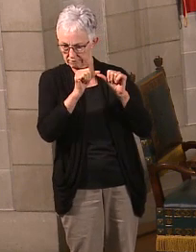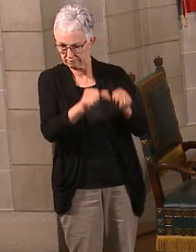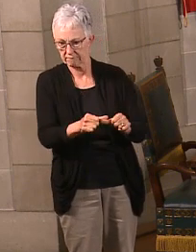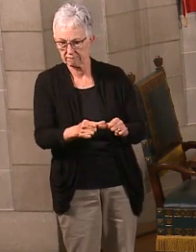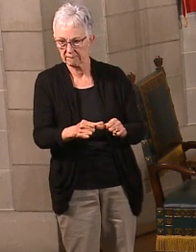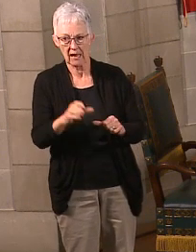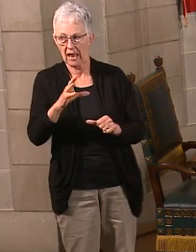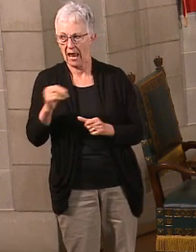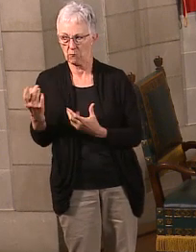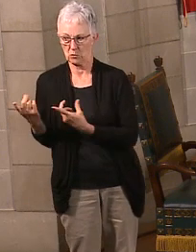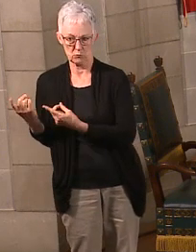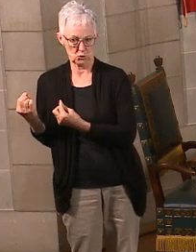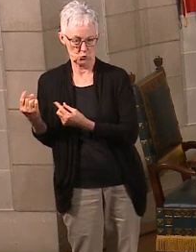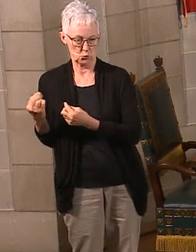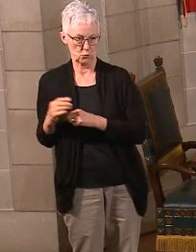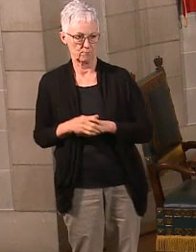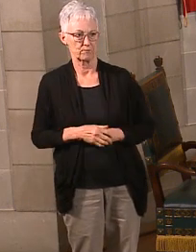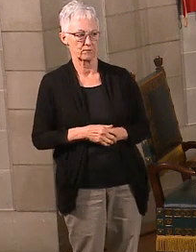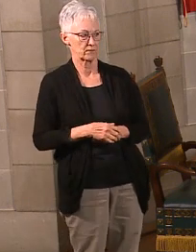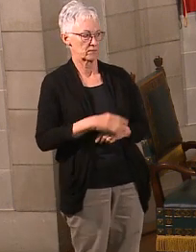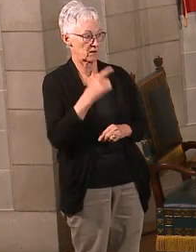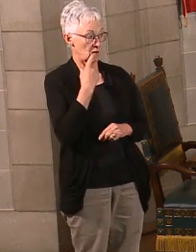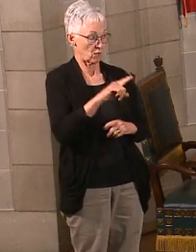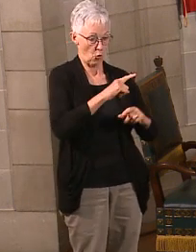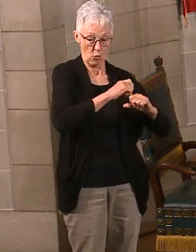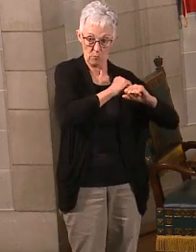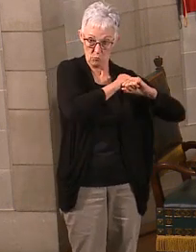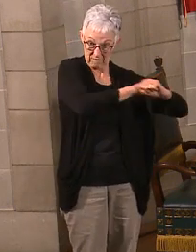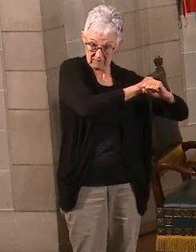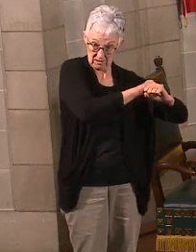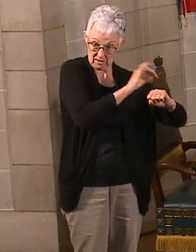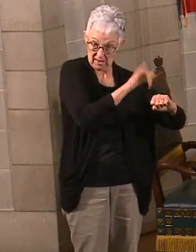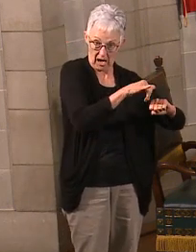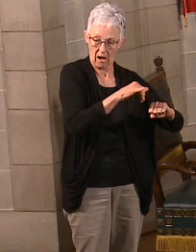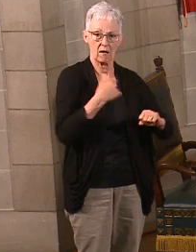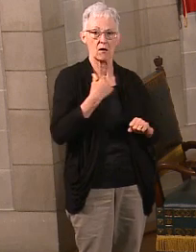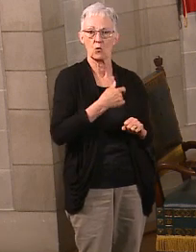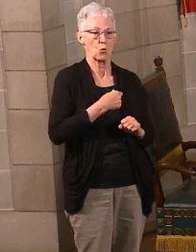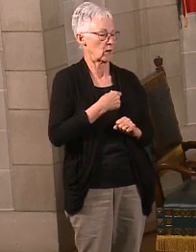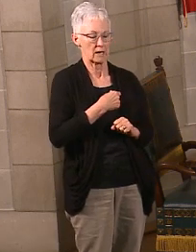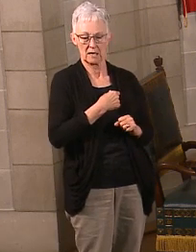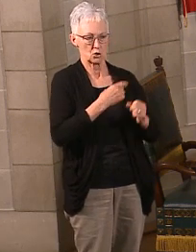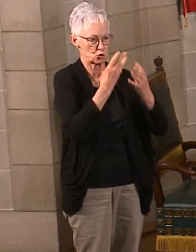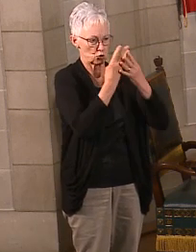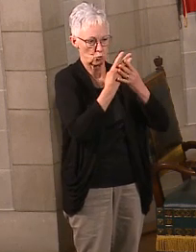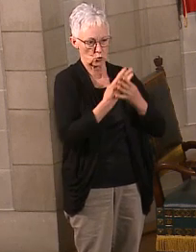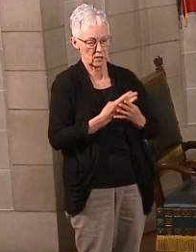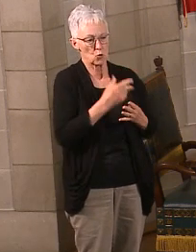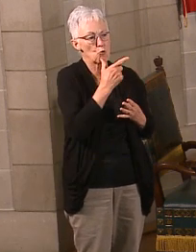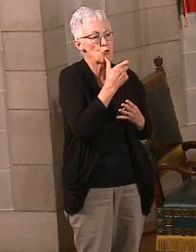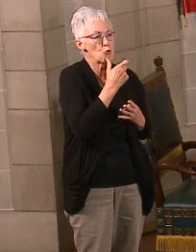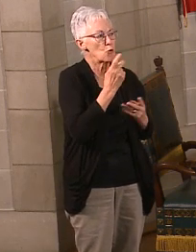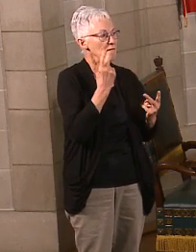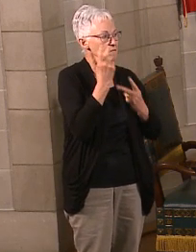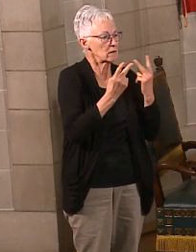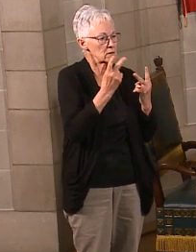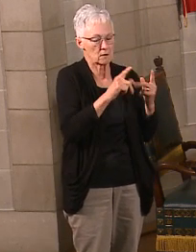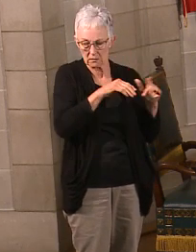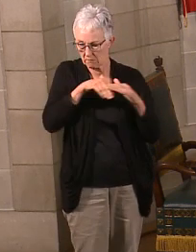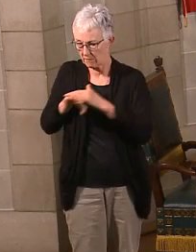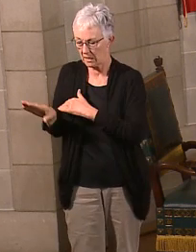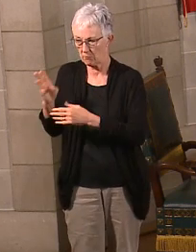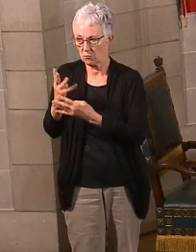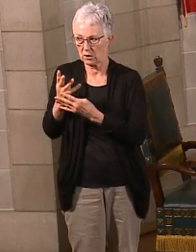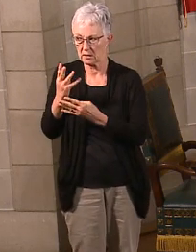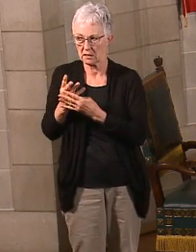we implemented very early on was visitor and staff screening. Within a few days, we stopped allowing in inmate visitors, but we